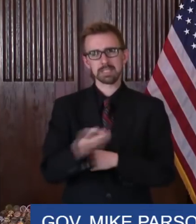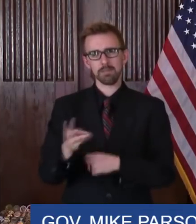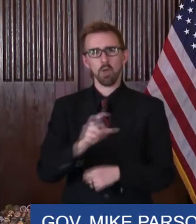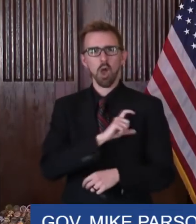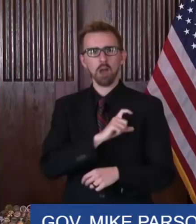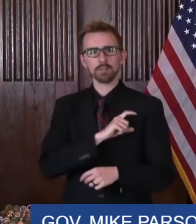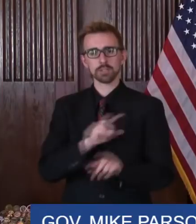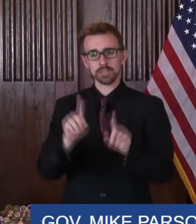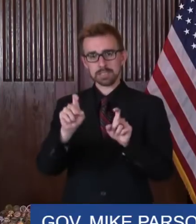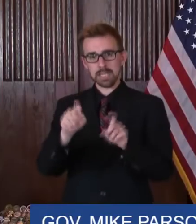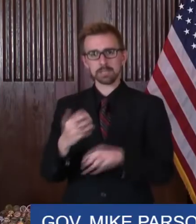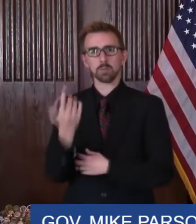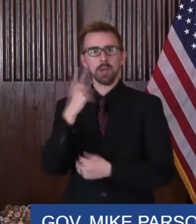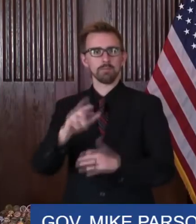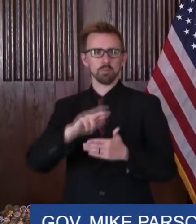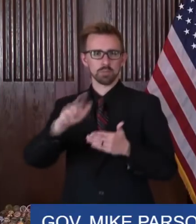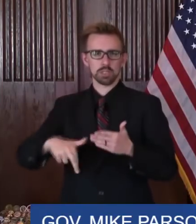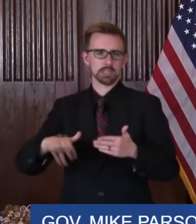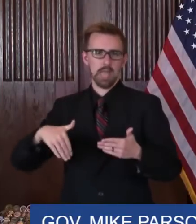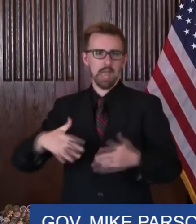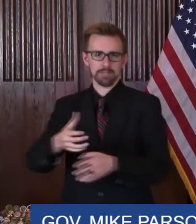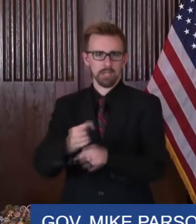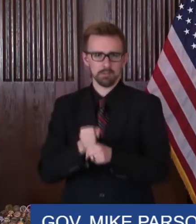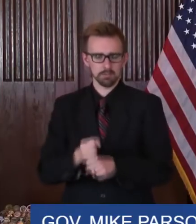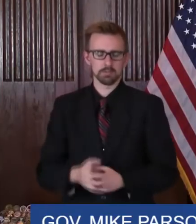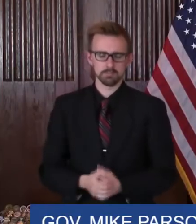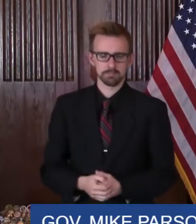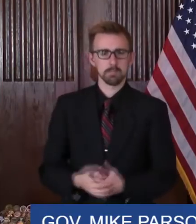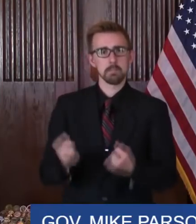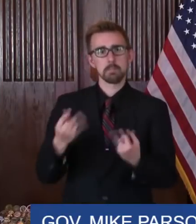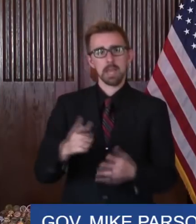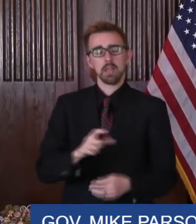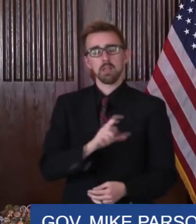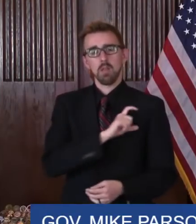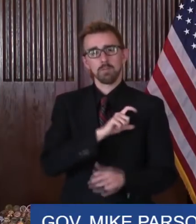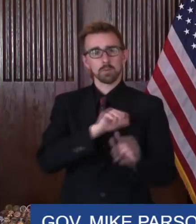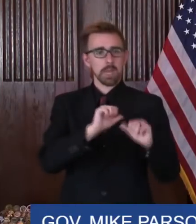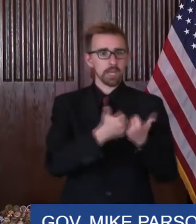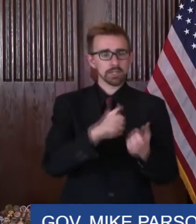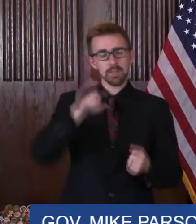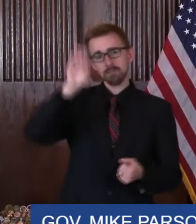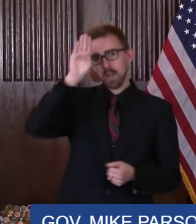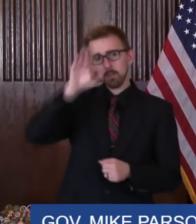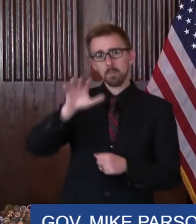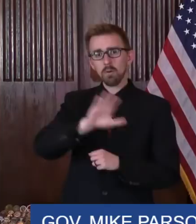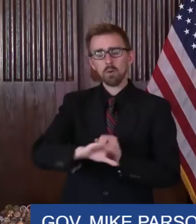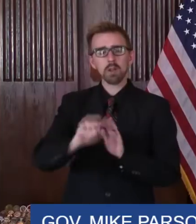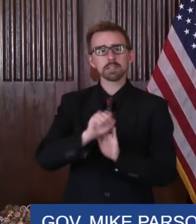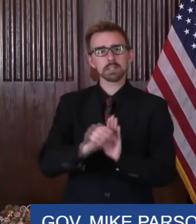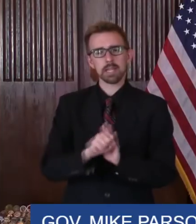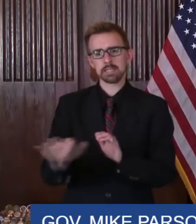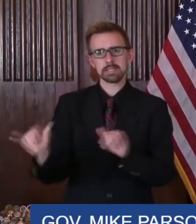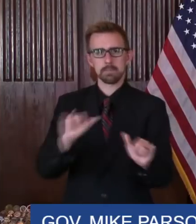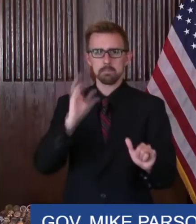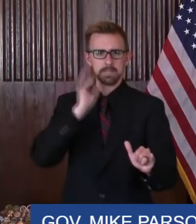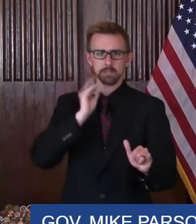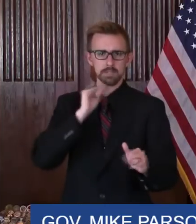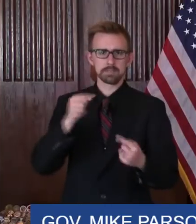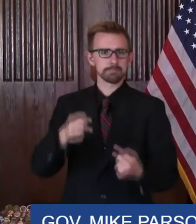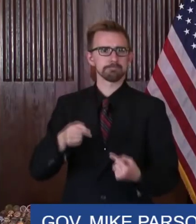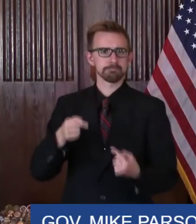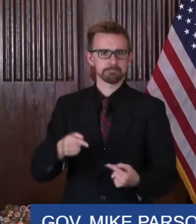officers waiting on test results. Many law enforcement agencies and fire departments around the state are having similar experiences.